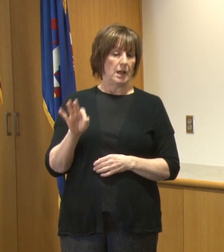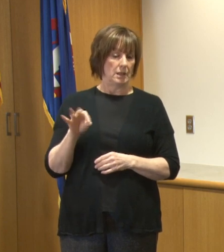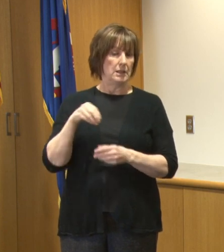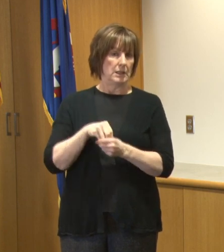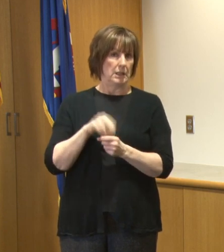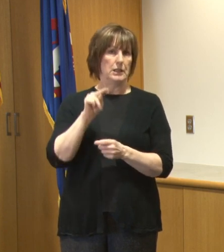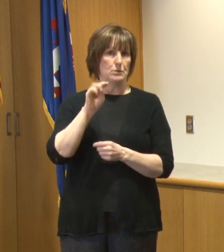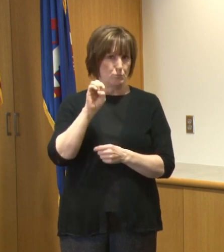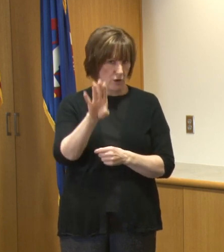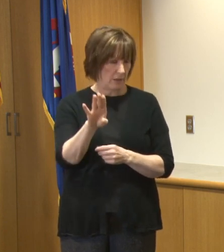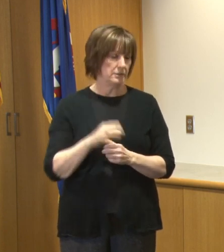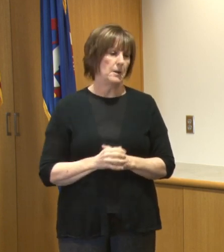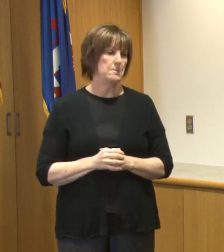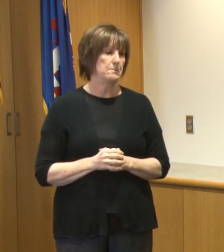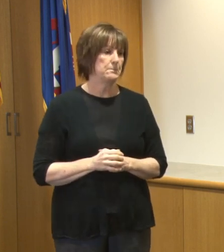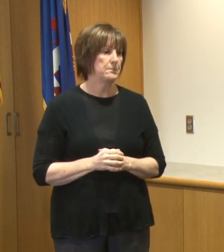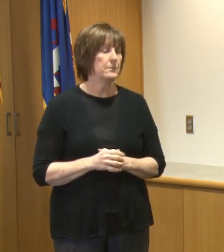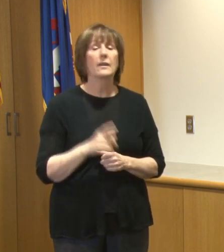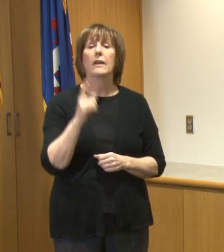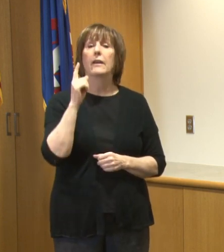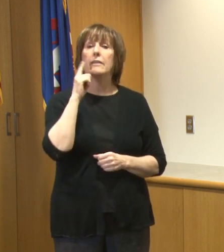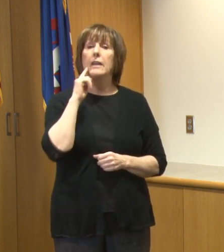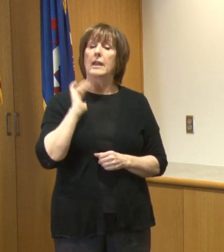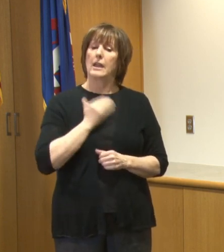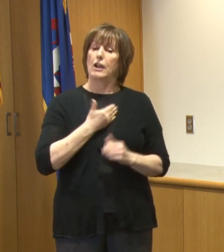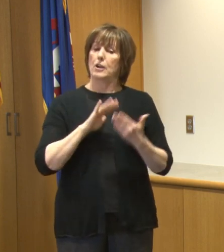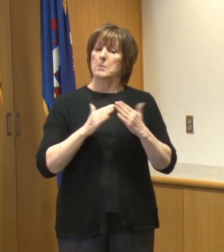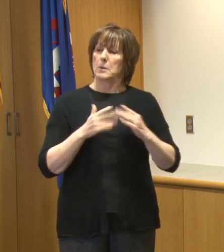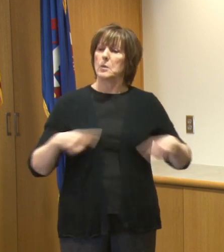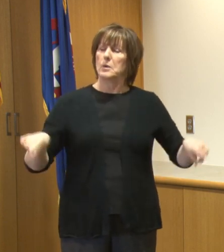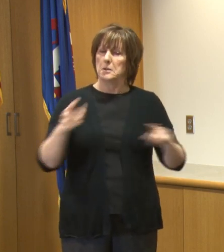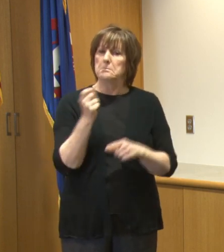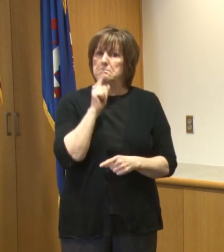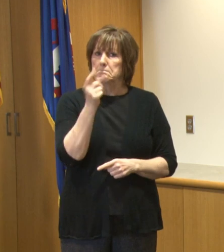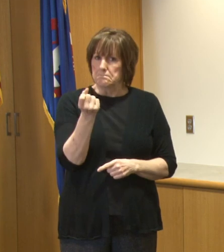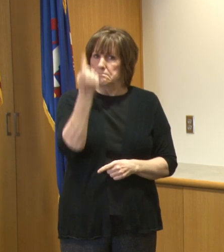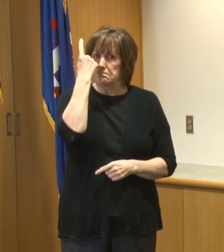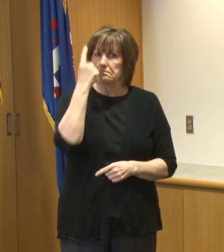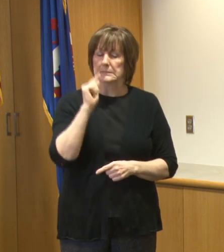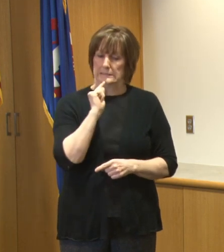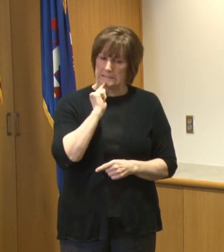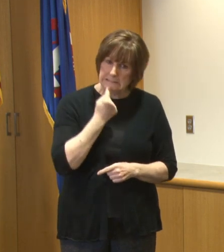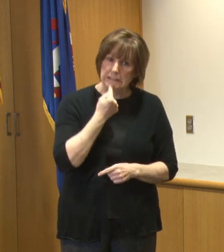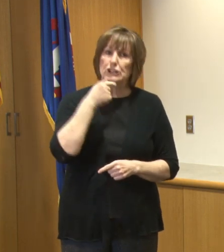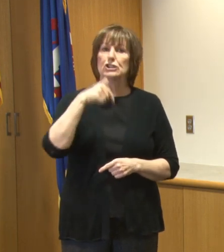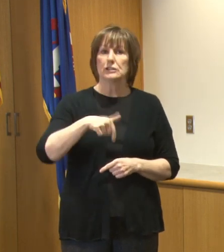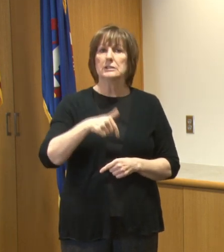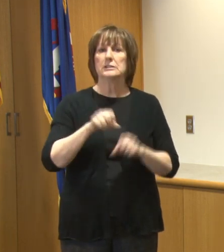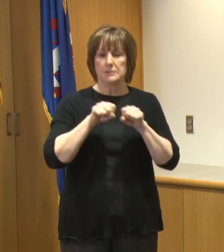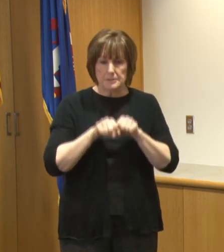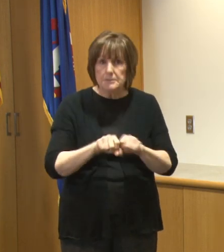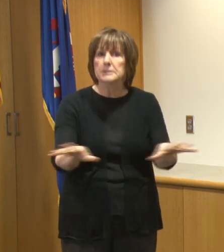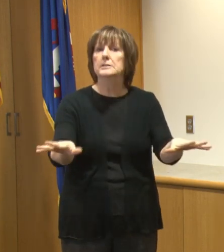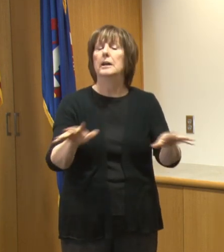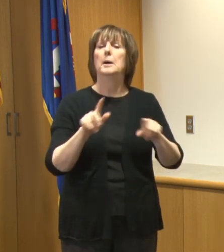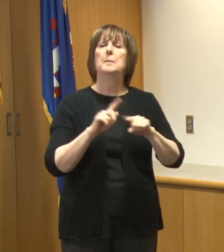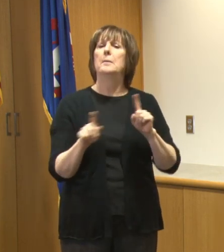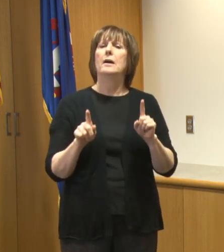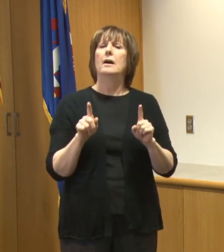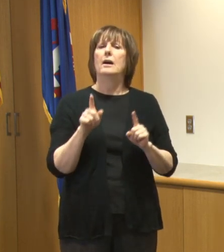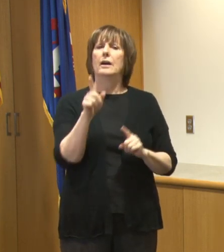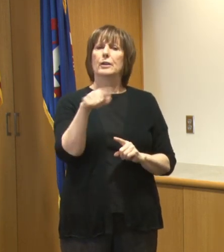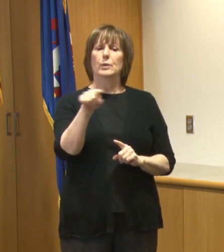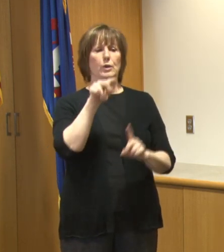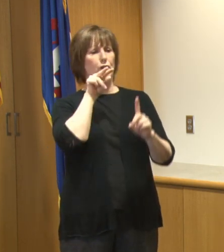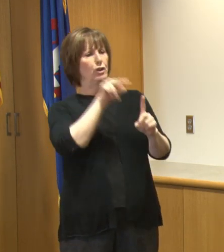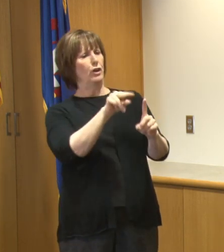COVID-19. I believe our community understands the seriousness of this pandemic. However, I don't want people to just look